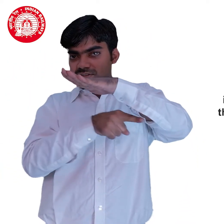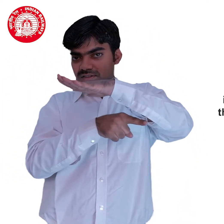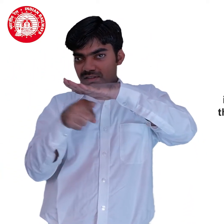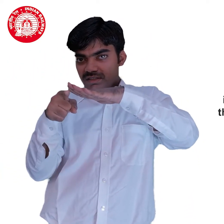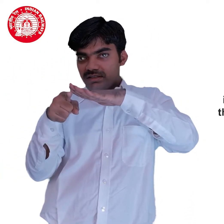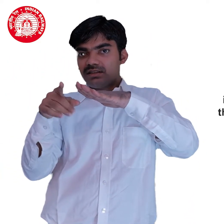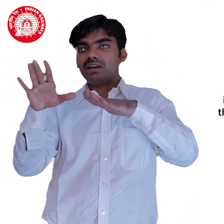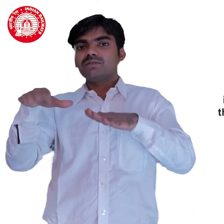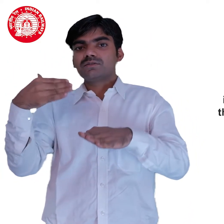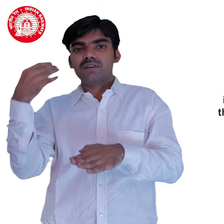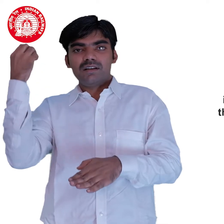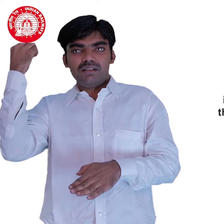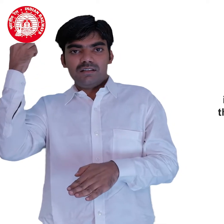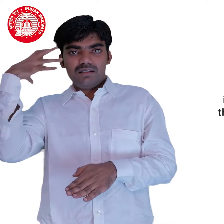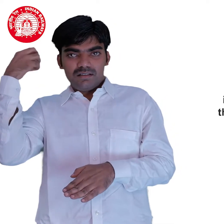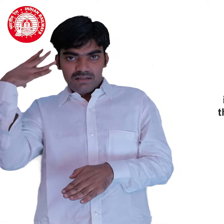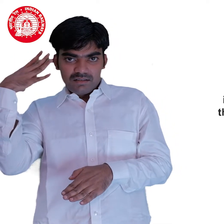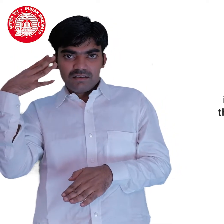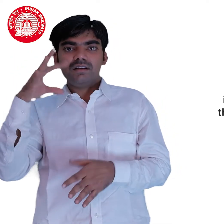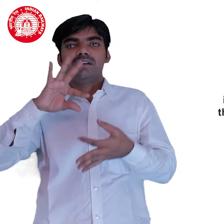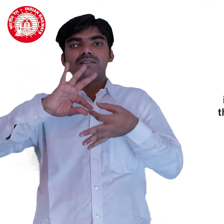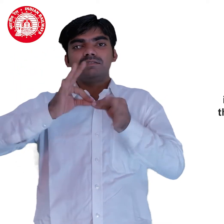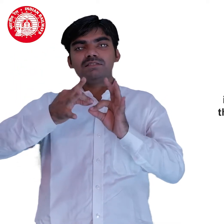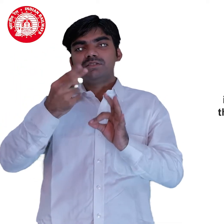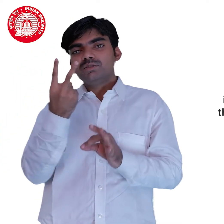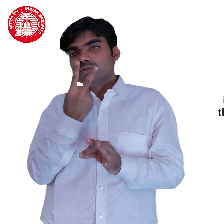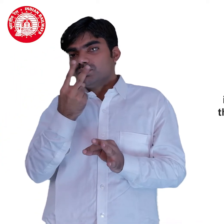been installed at various locations.